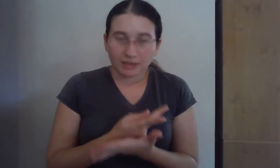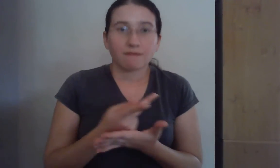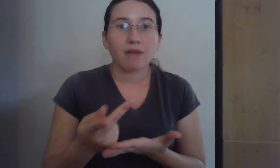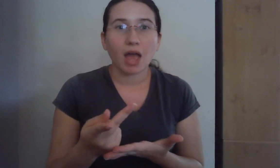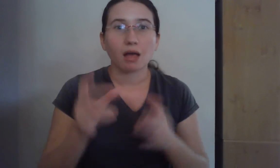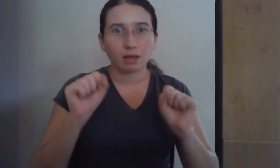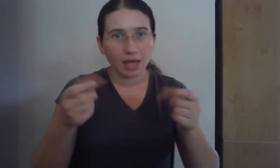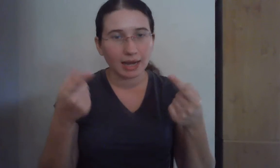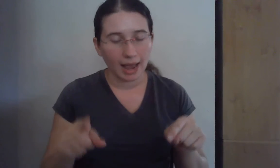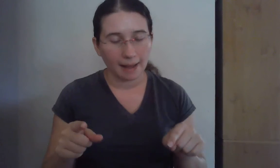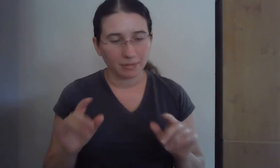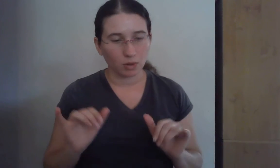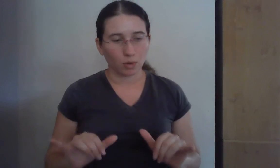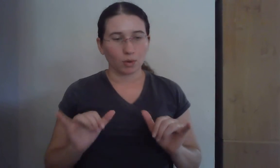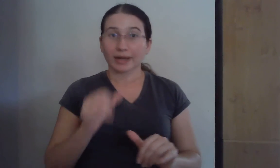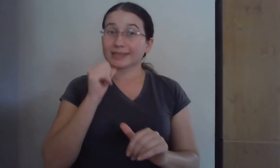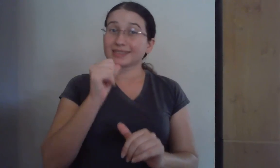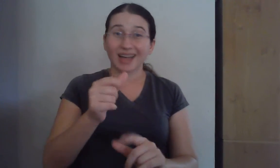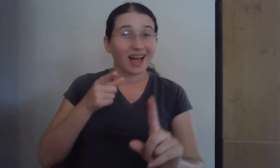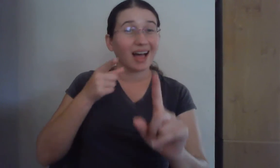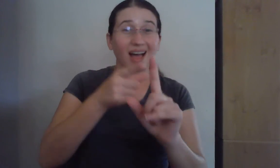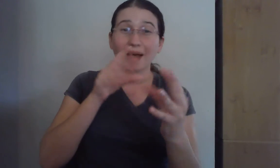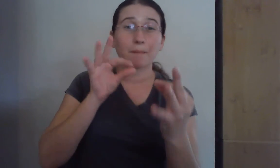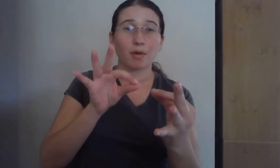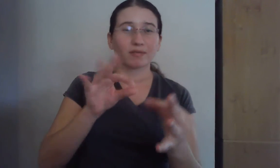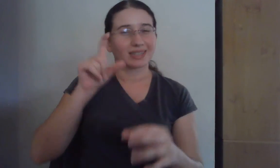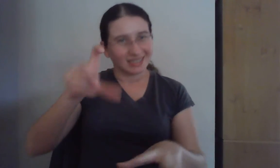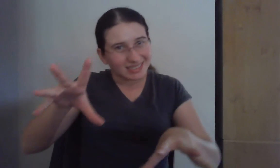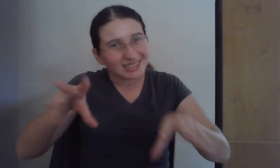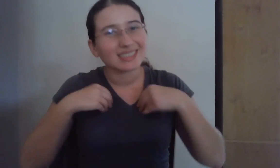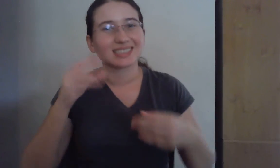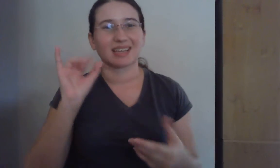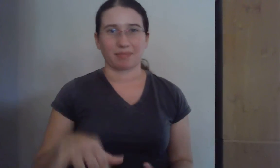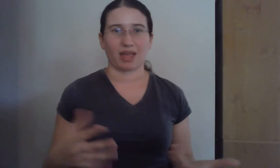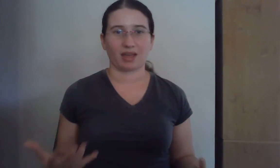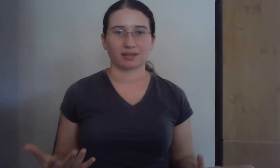to be willing to not be perfect. The best designs came